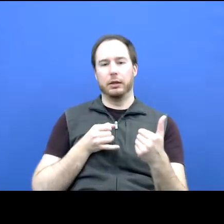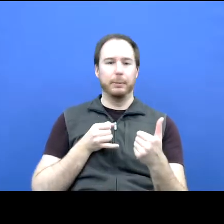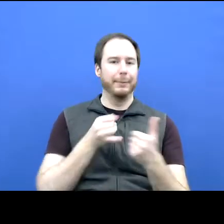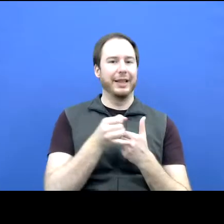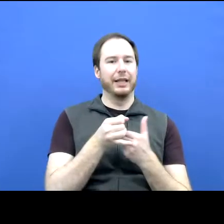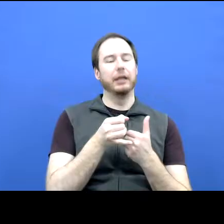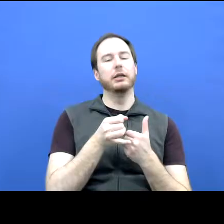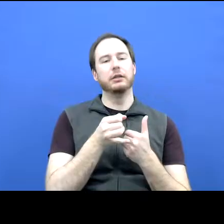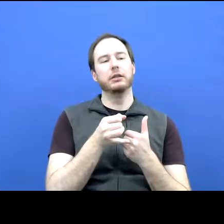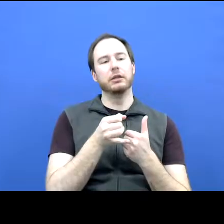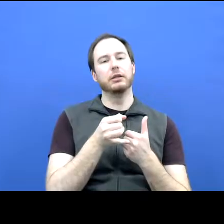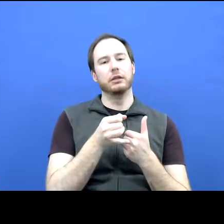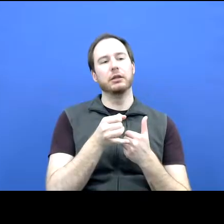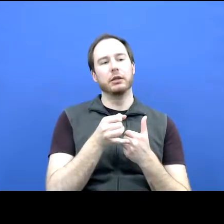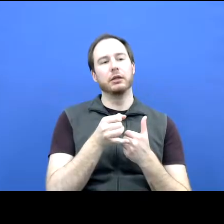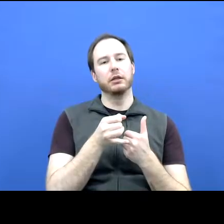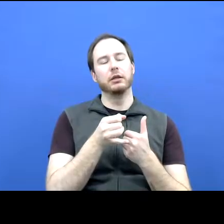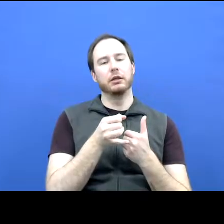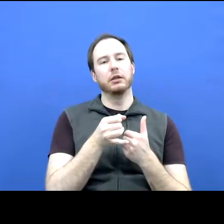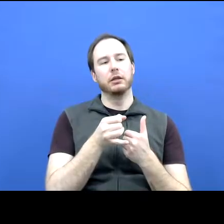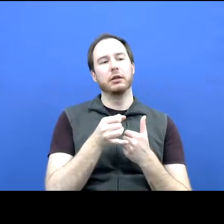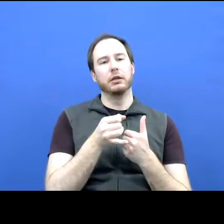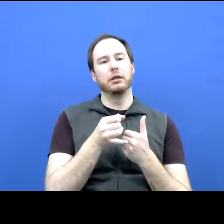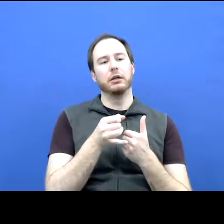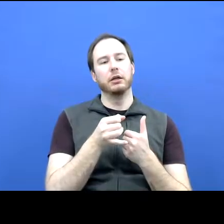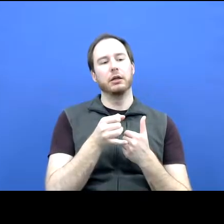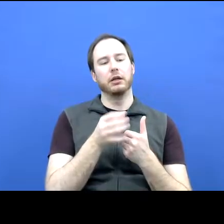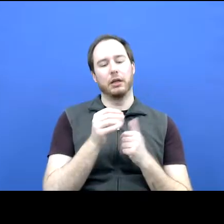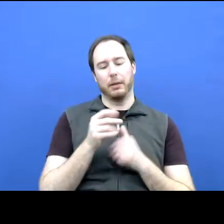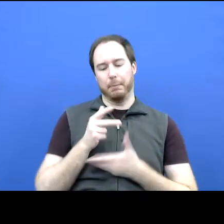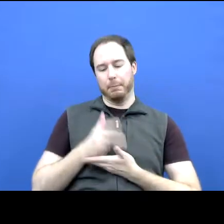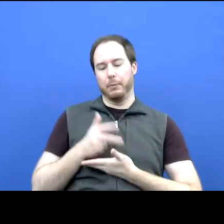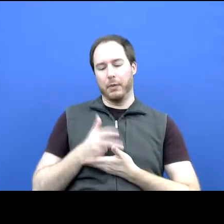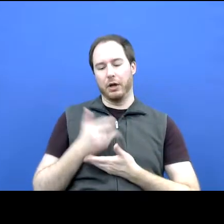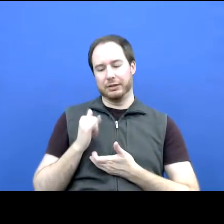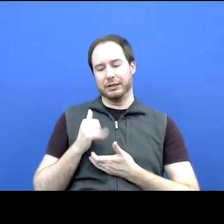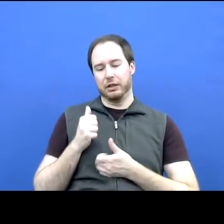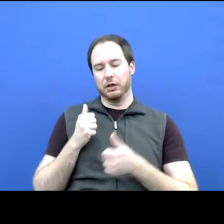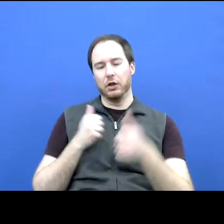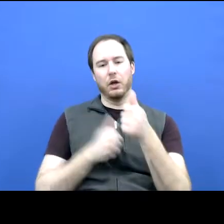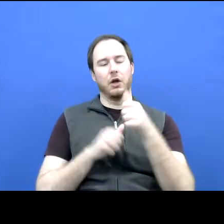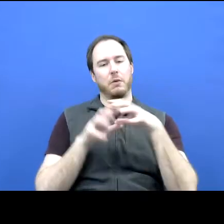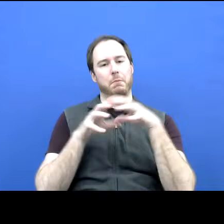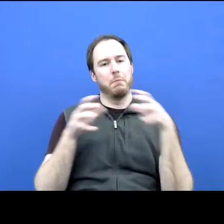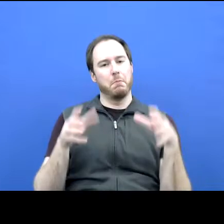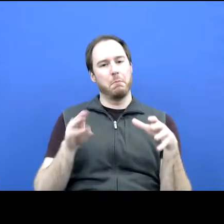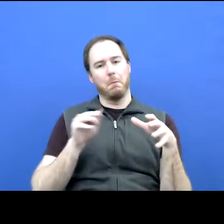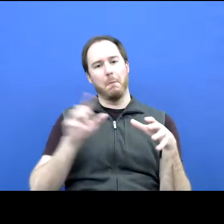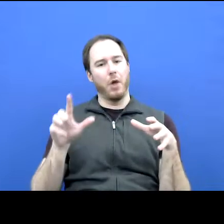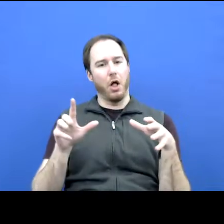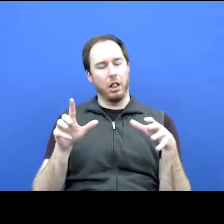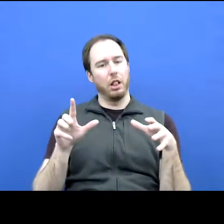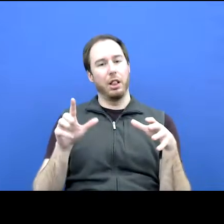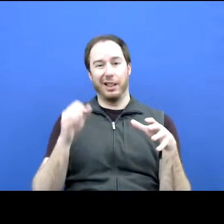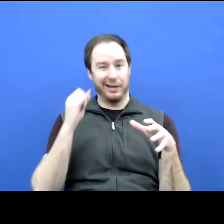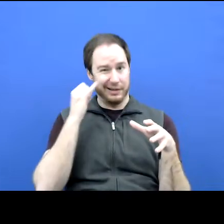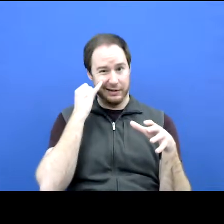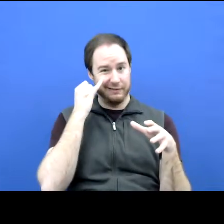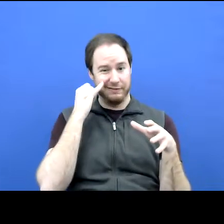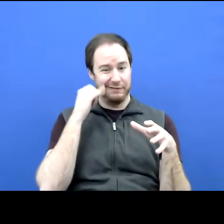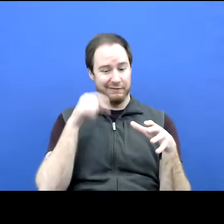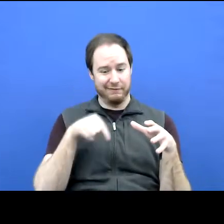they've split the buildings out, and the parking area is still part of a larger mall parcel. If any of